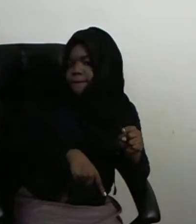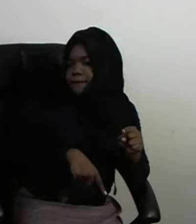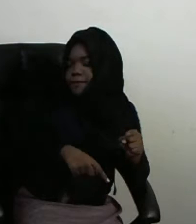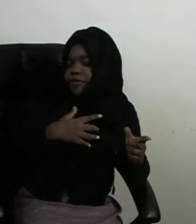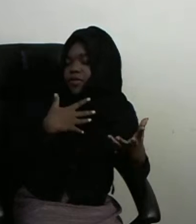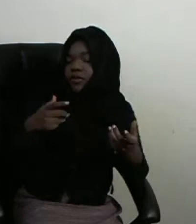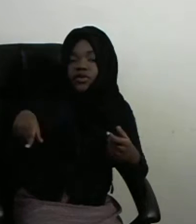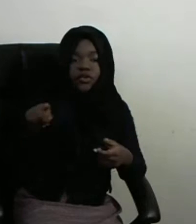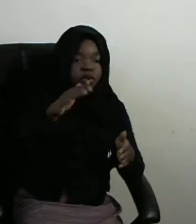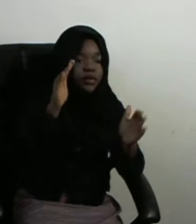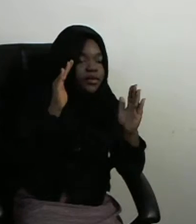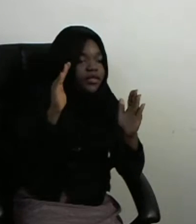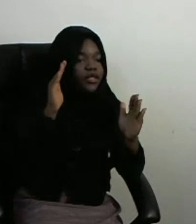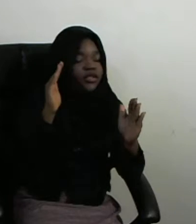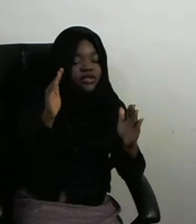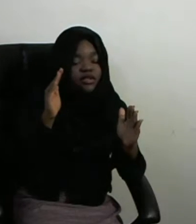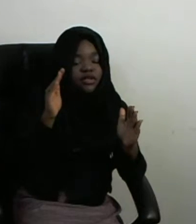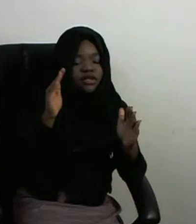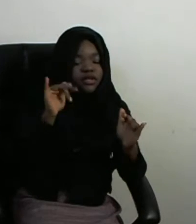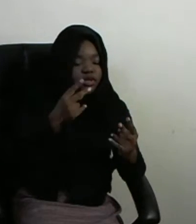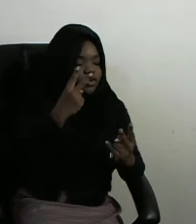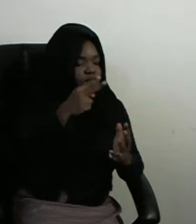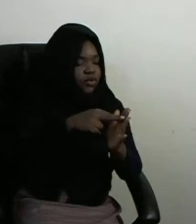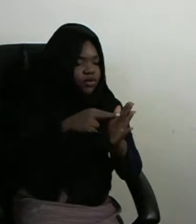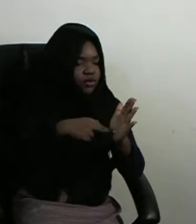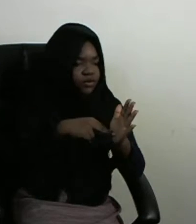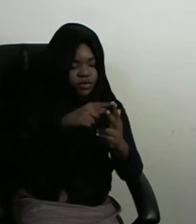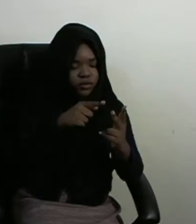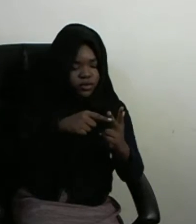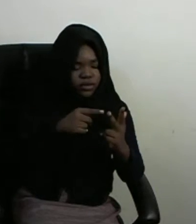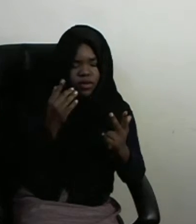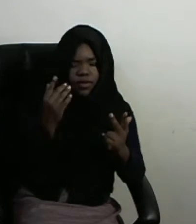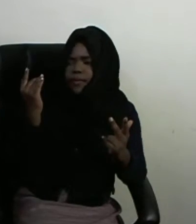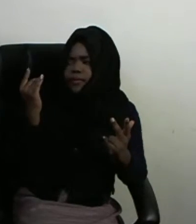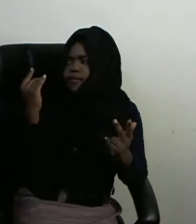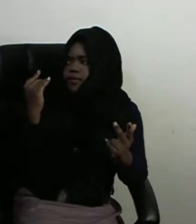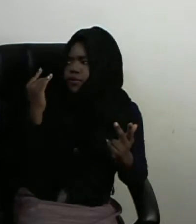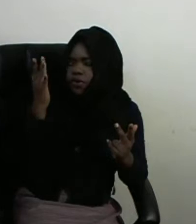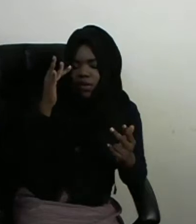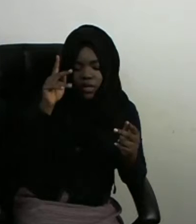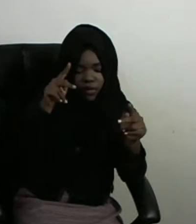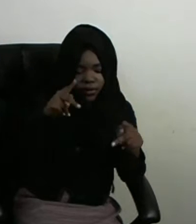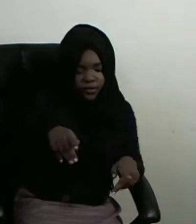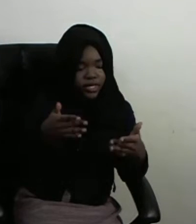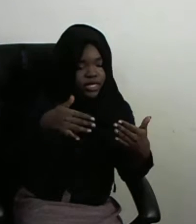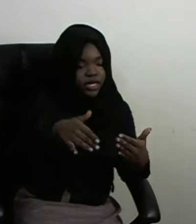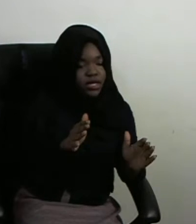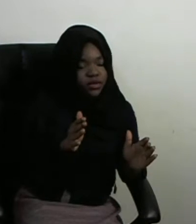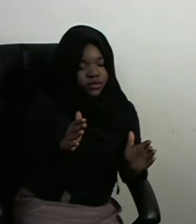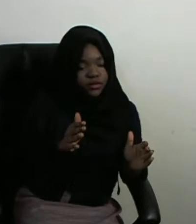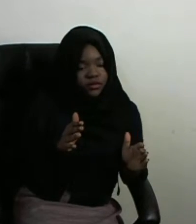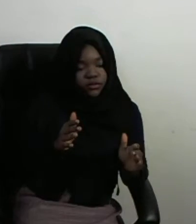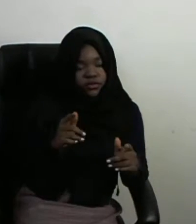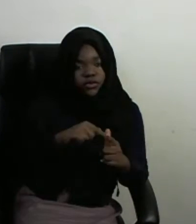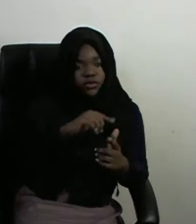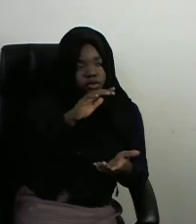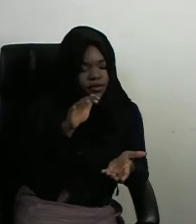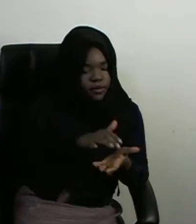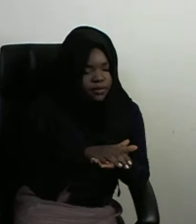I want you to pay attention to these two rules. Why is a person allowed